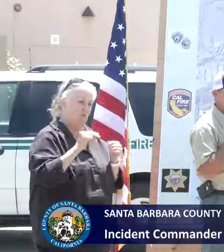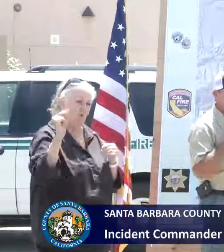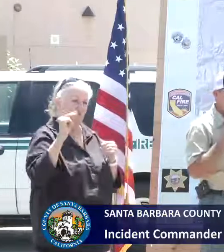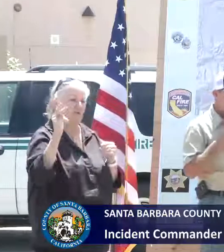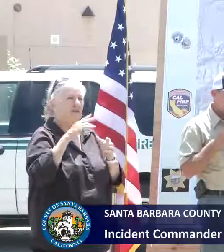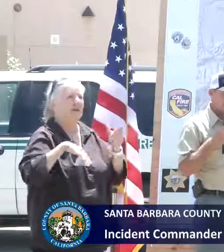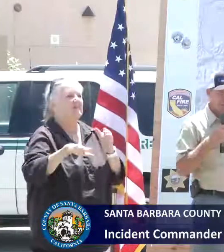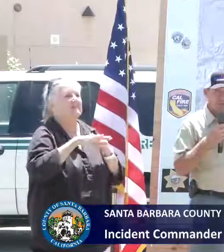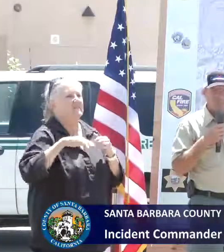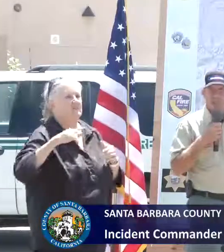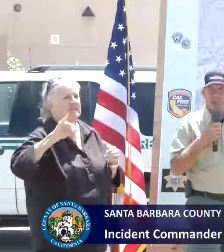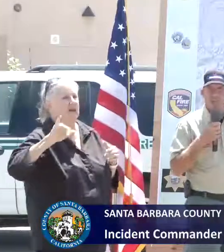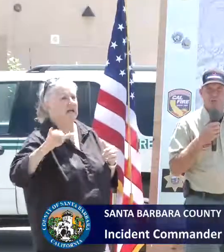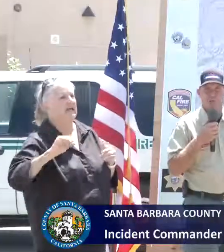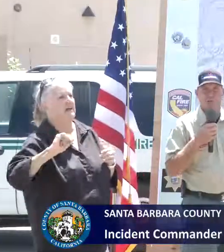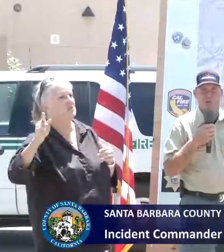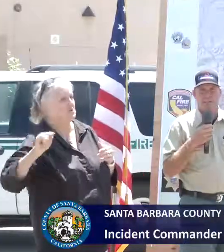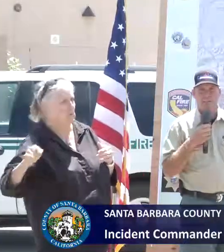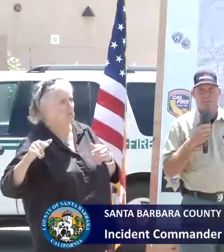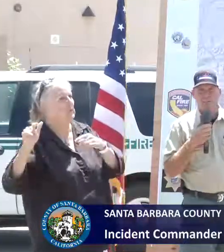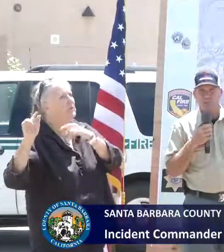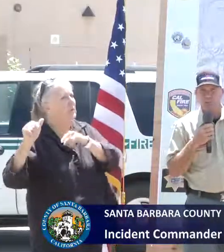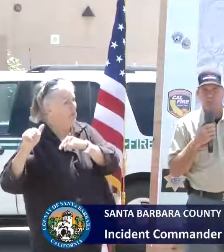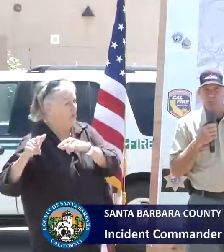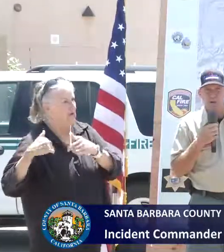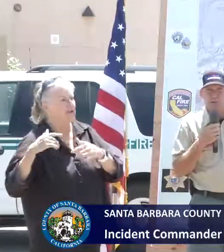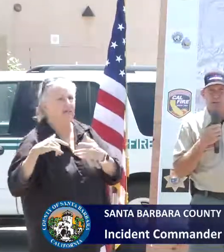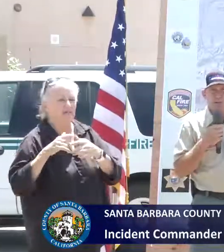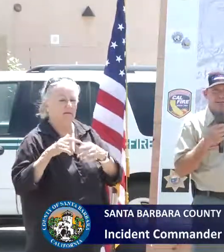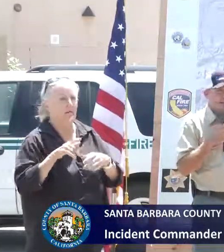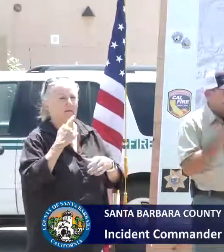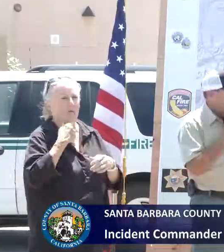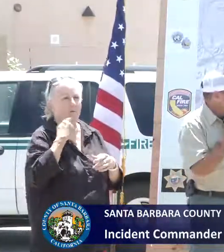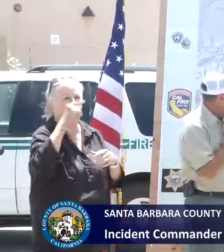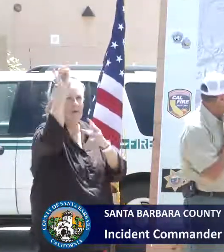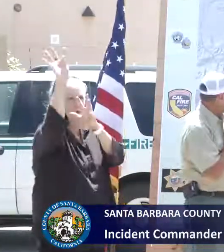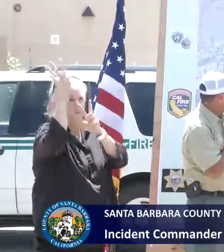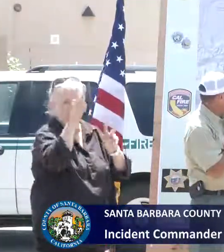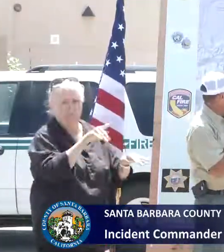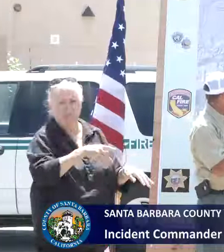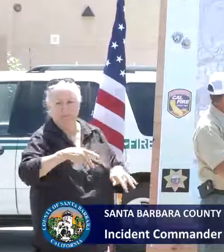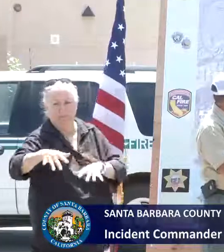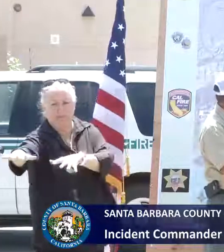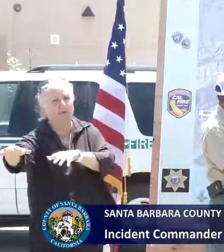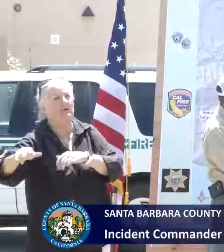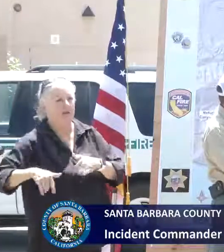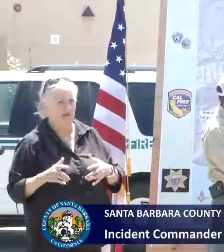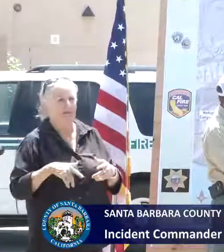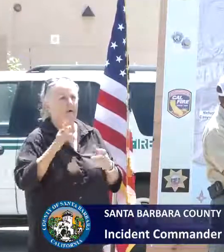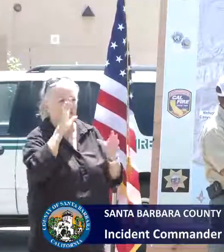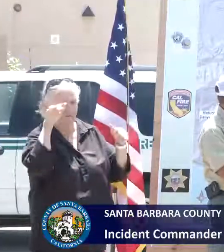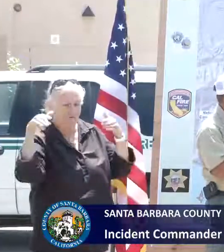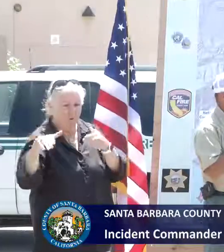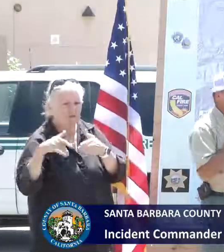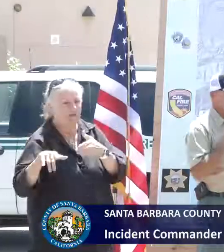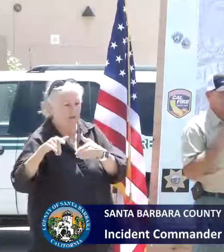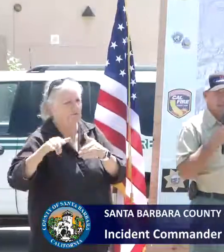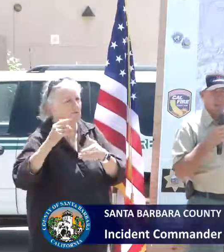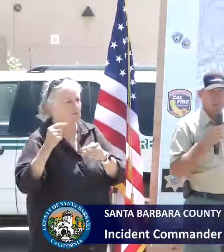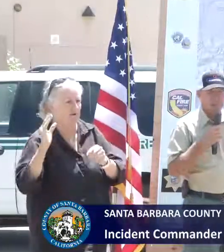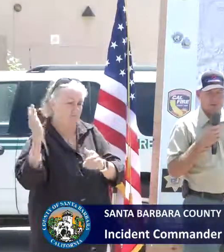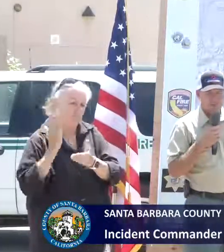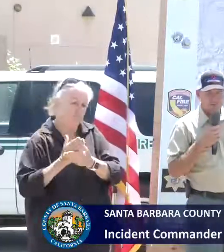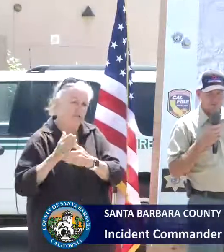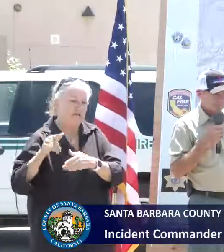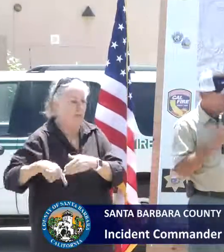and Zulu. We have crews in there trying to go direct today. We put retardant on the ground. That's really our big focus today, is on this side over here to try to button